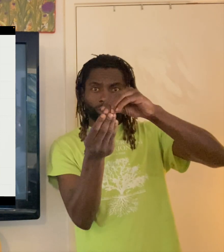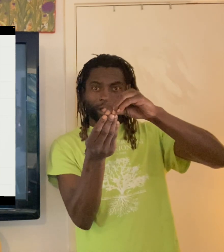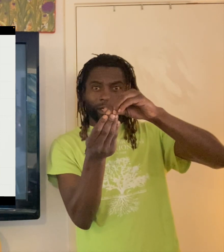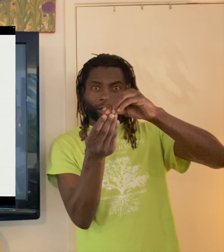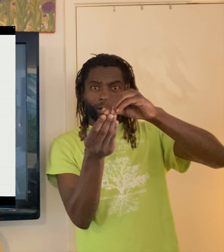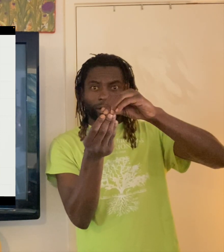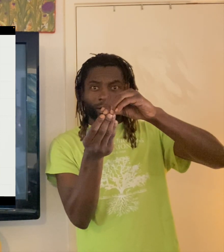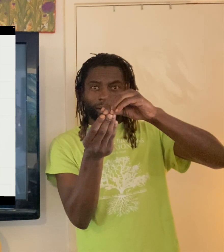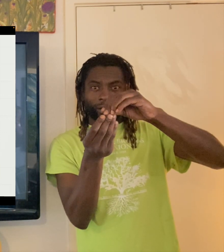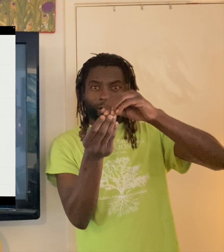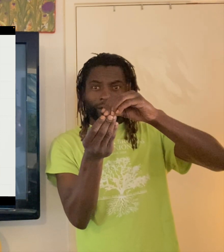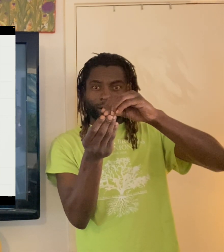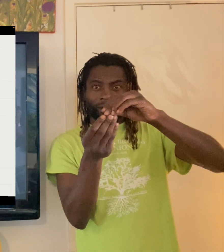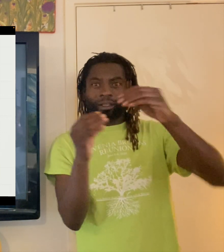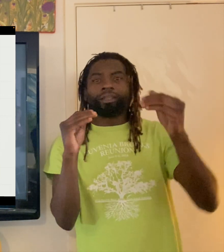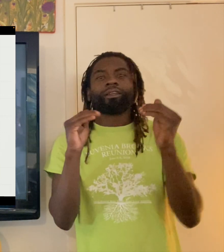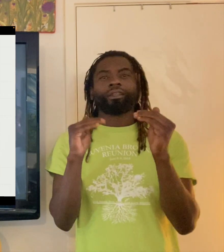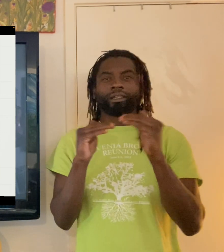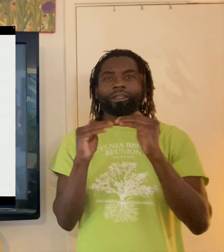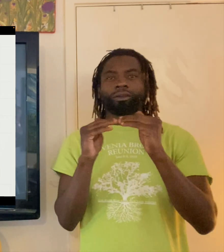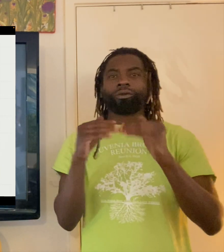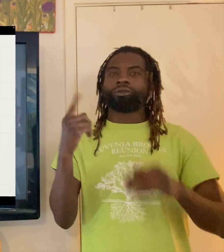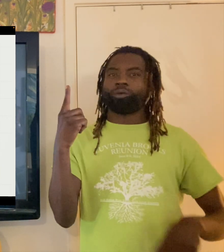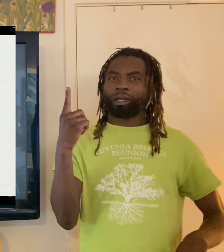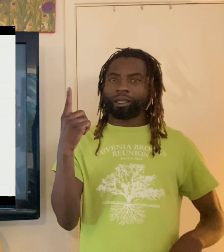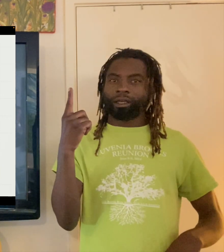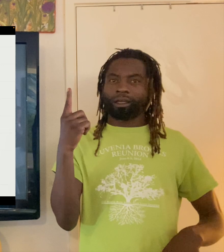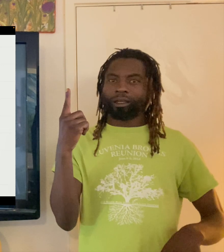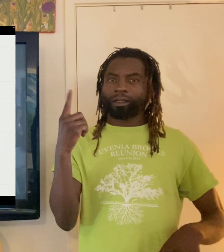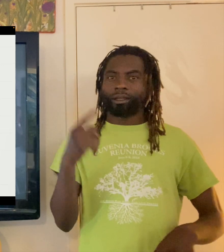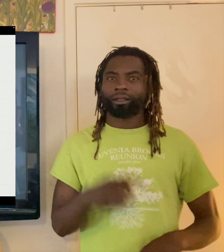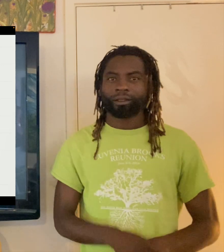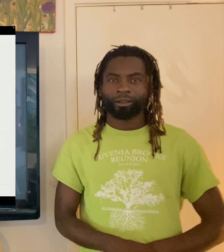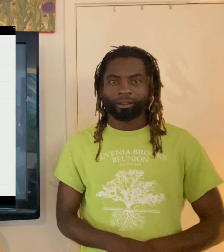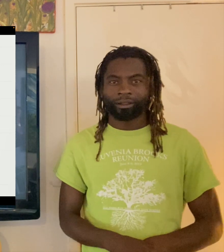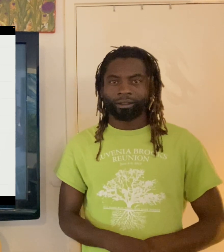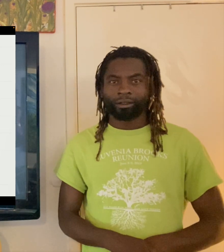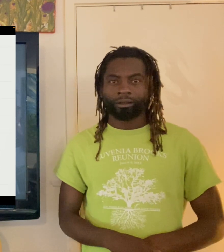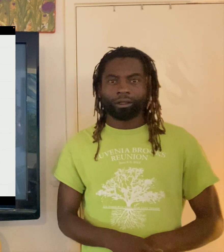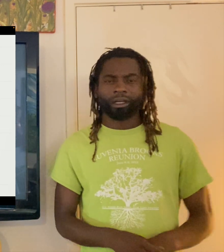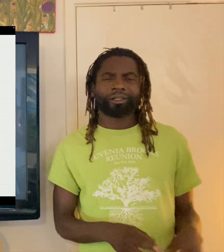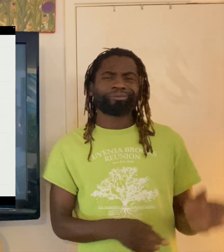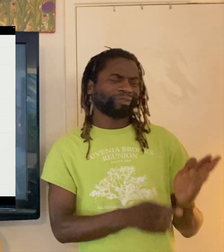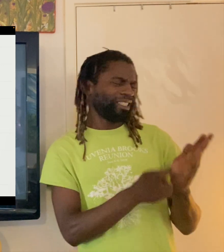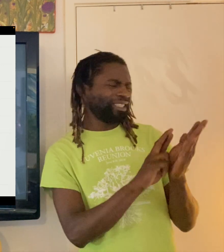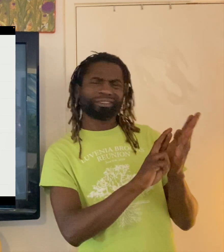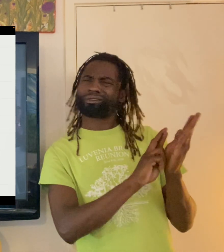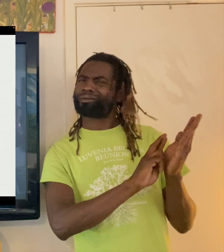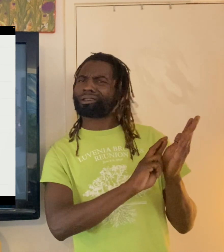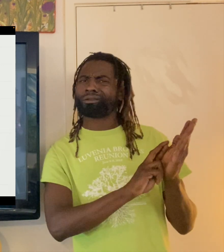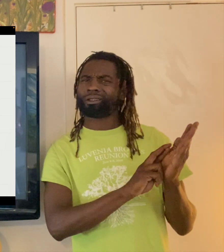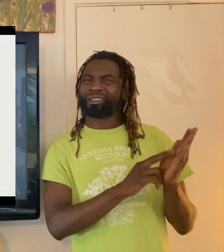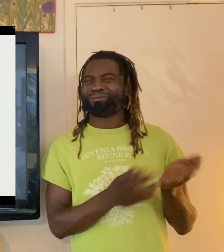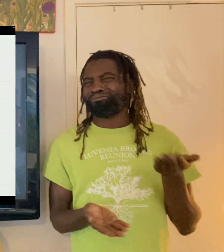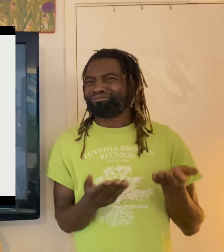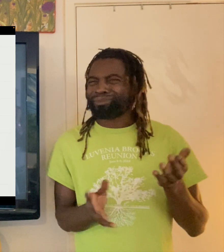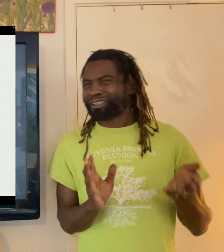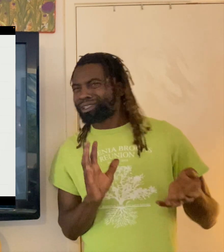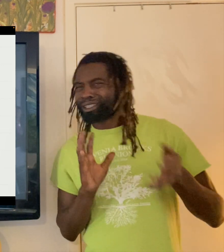together, there is 1 whole me. Okay, let's review because it might be a little